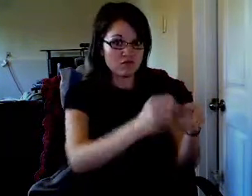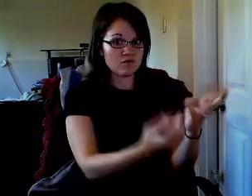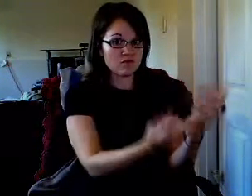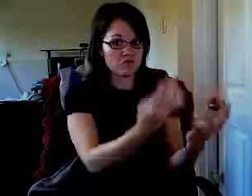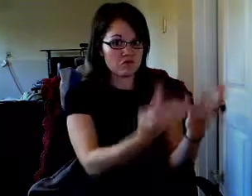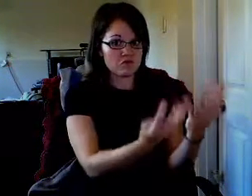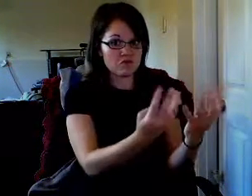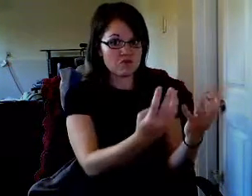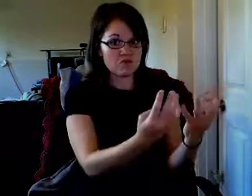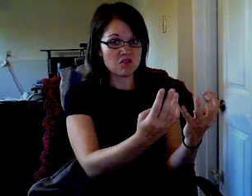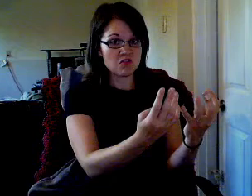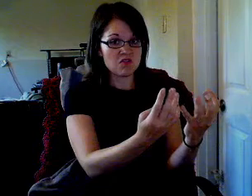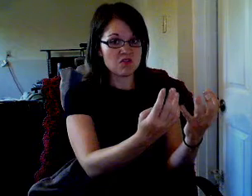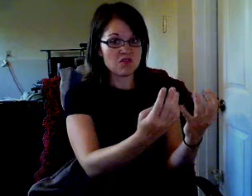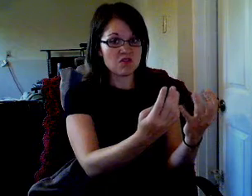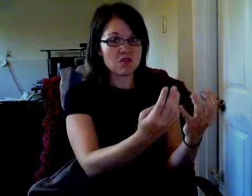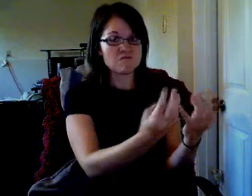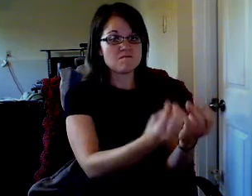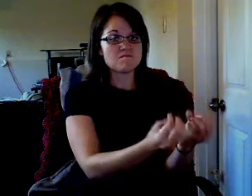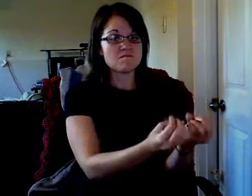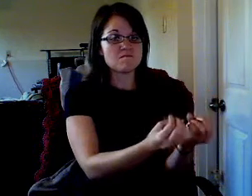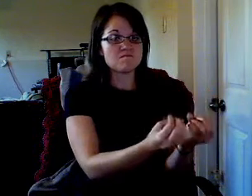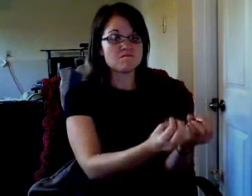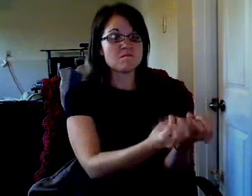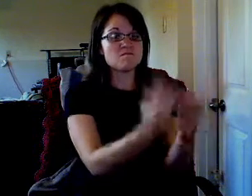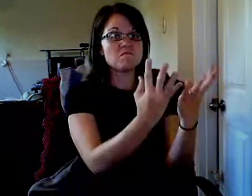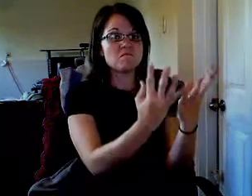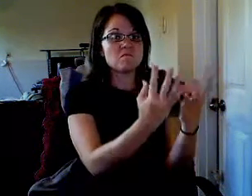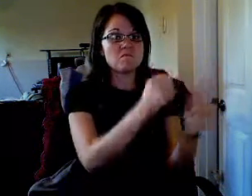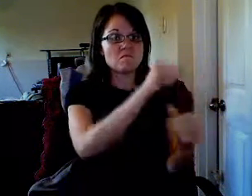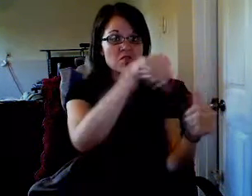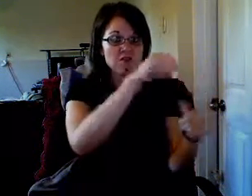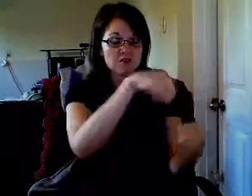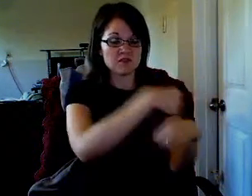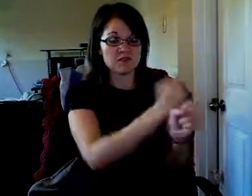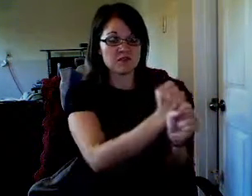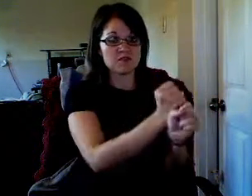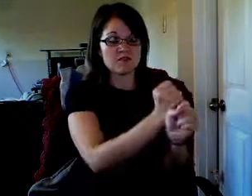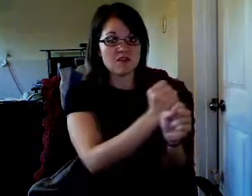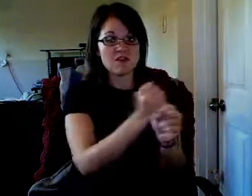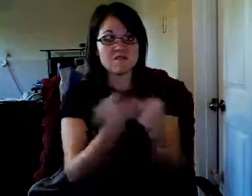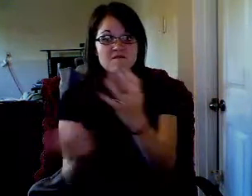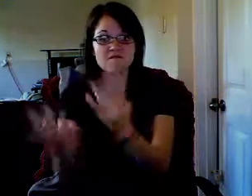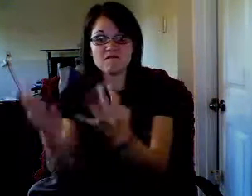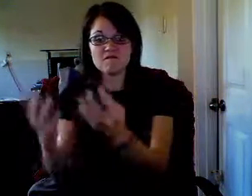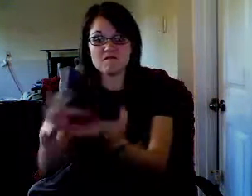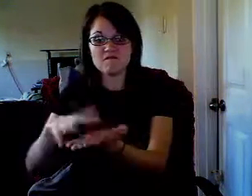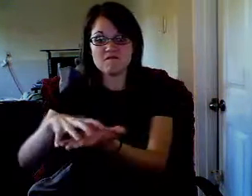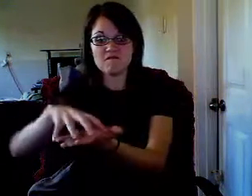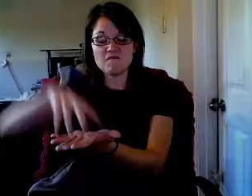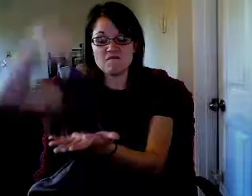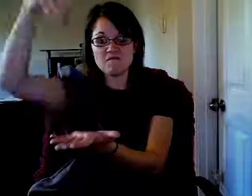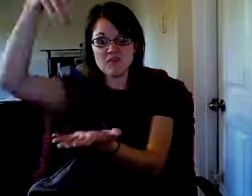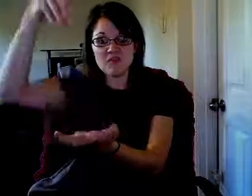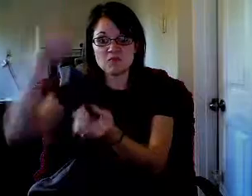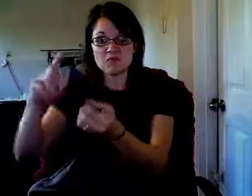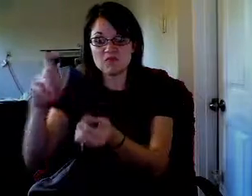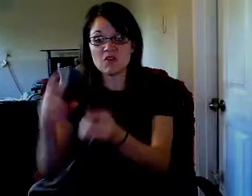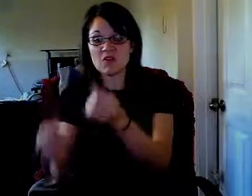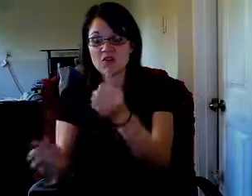lots of different chemicals are produced. The smoke that comes from a fire or the fumes that come out of a car exhaust don't just contain the